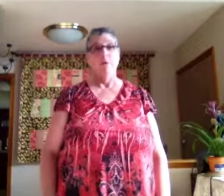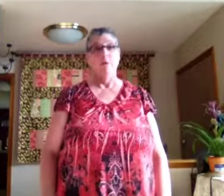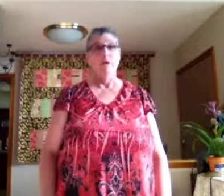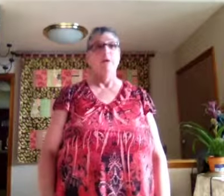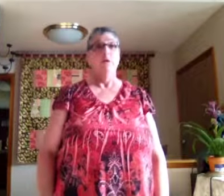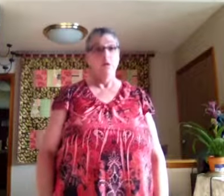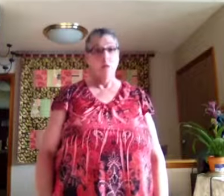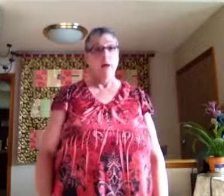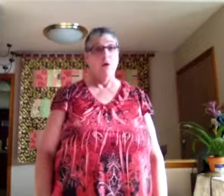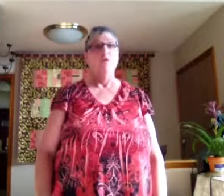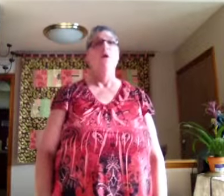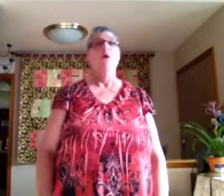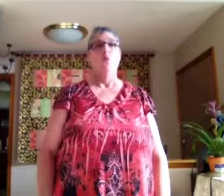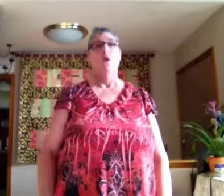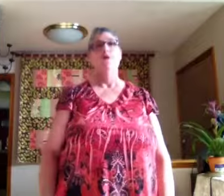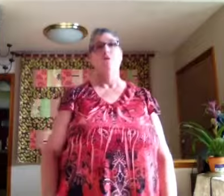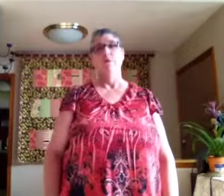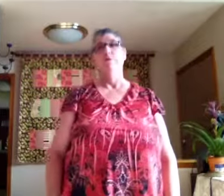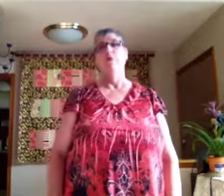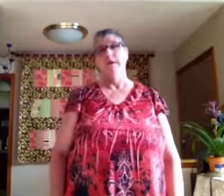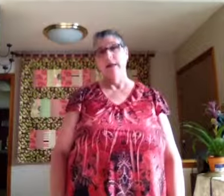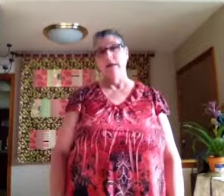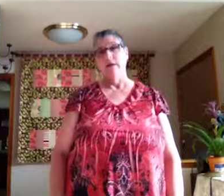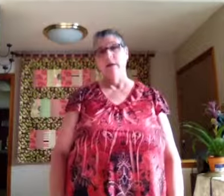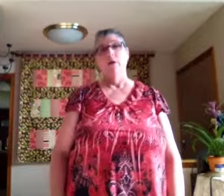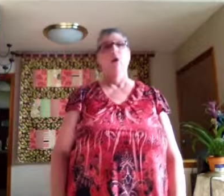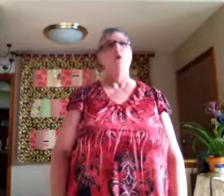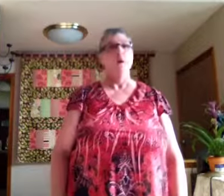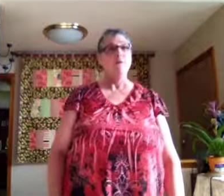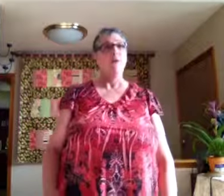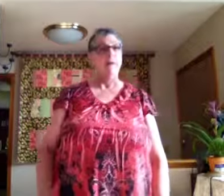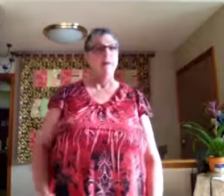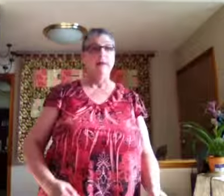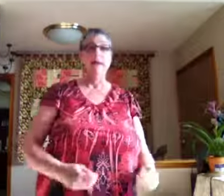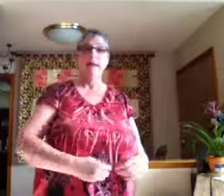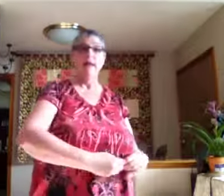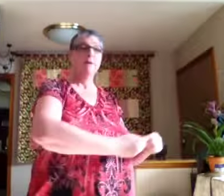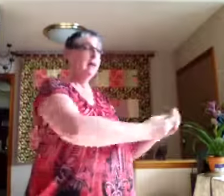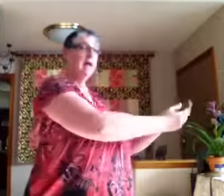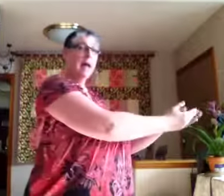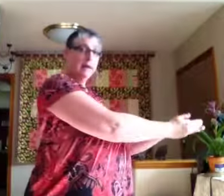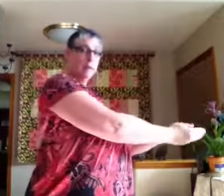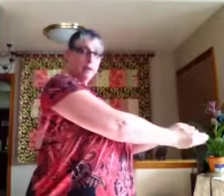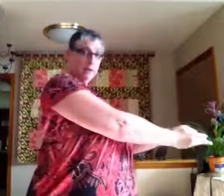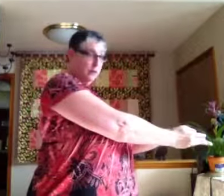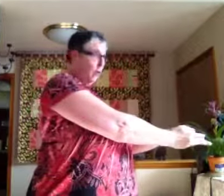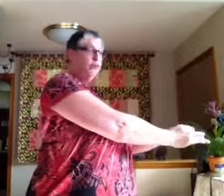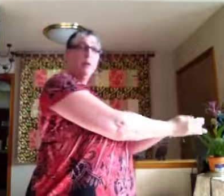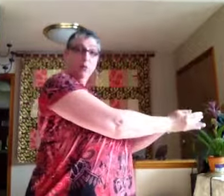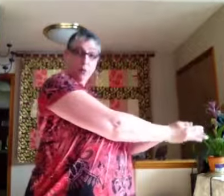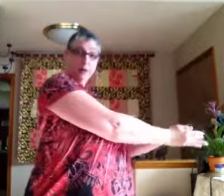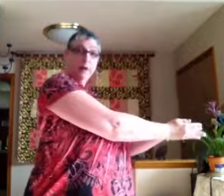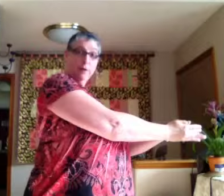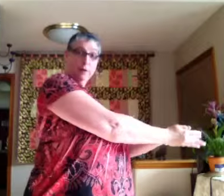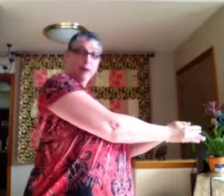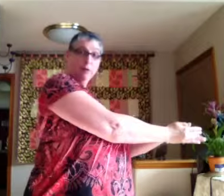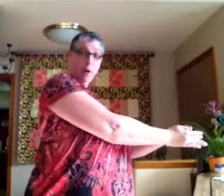Samuel 12, 1 through 14, we find that King David had committed adultery with another man's